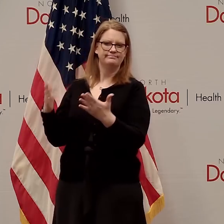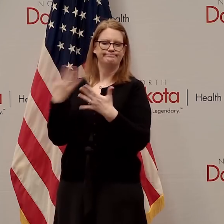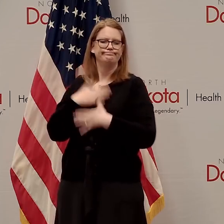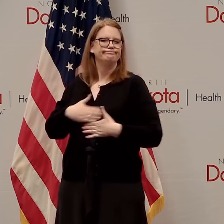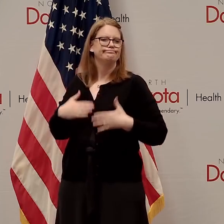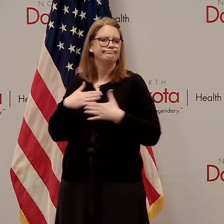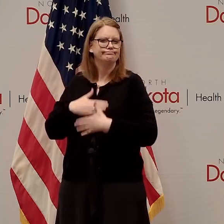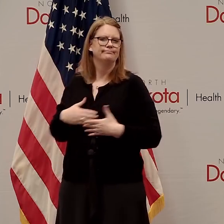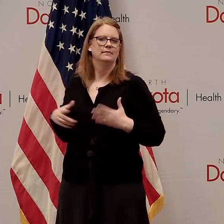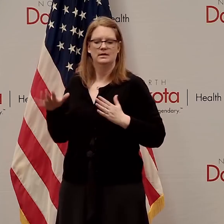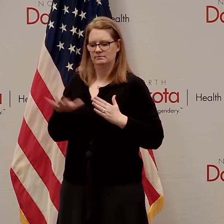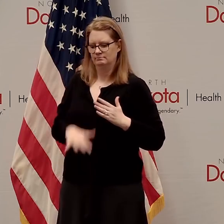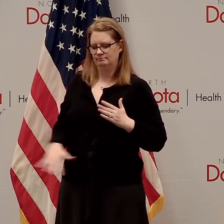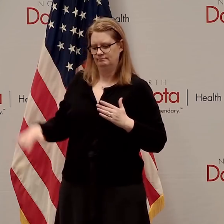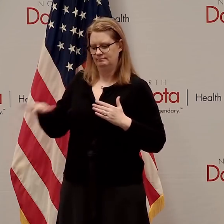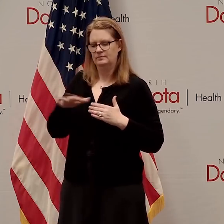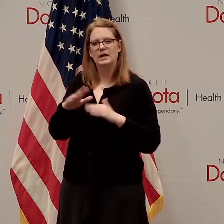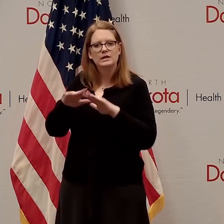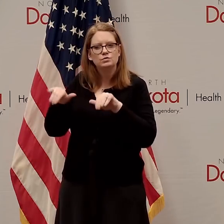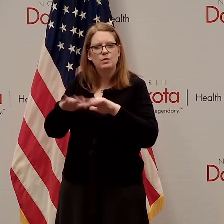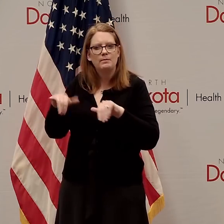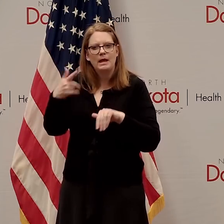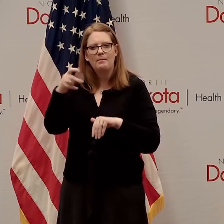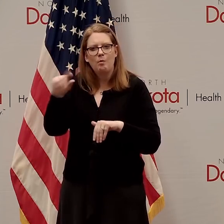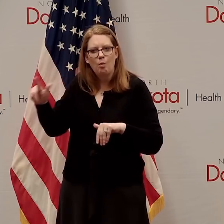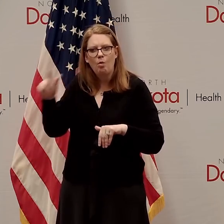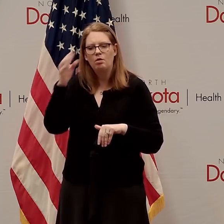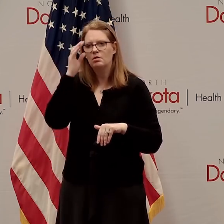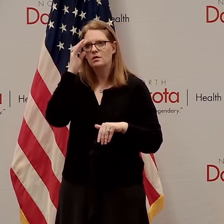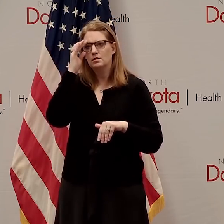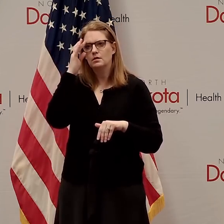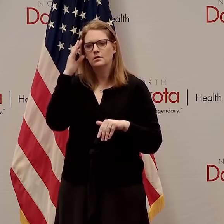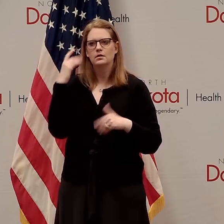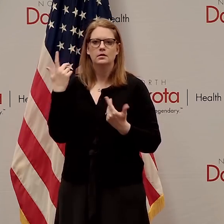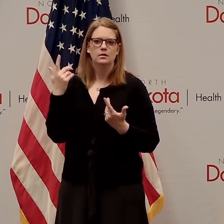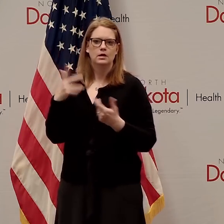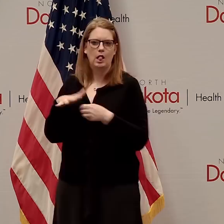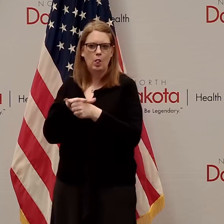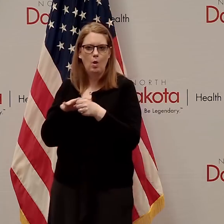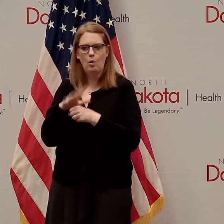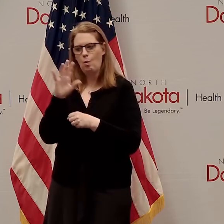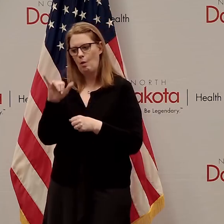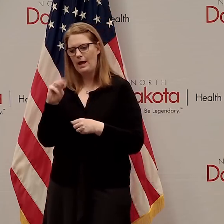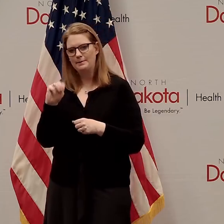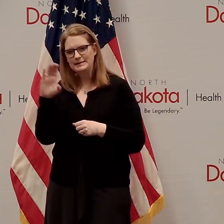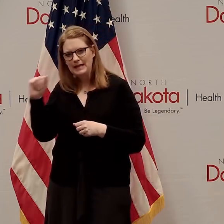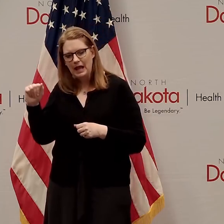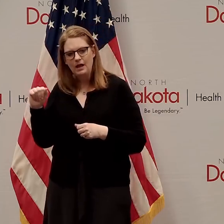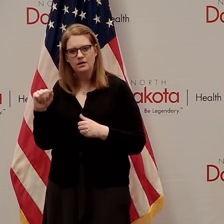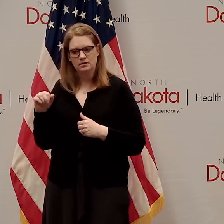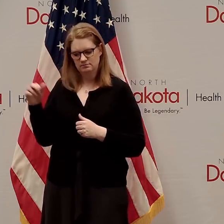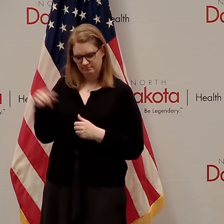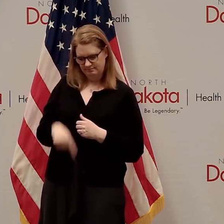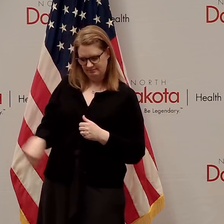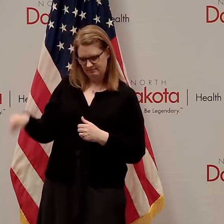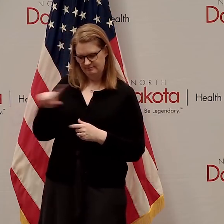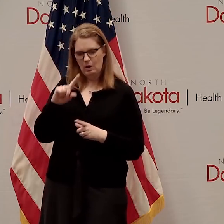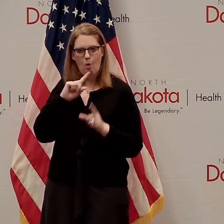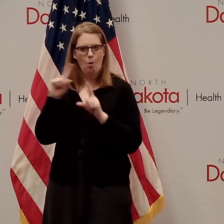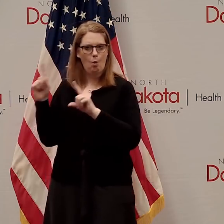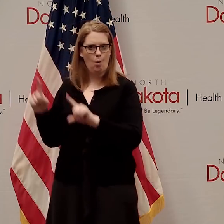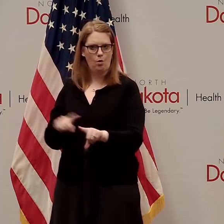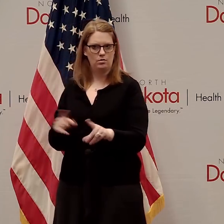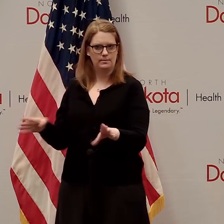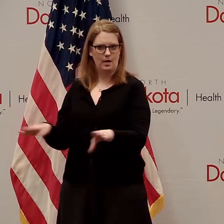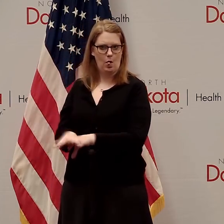recreational facilities, think of that as a swimming pool at a university or your local YMCA, those were all ordered to